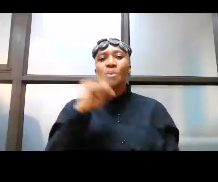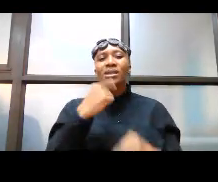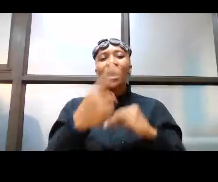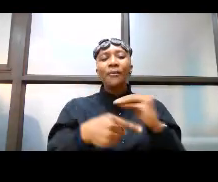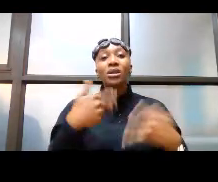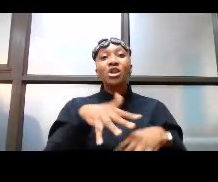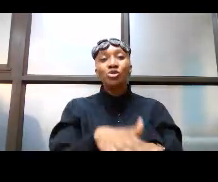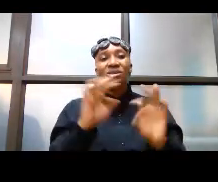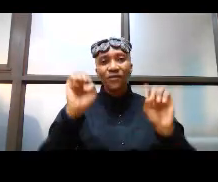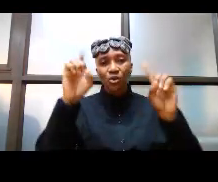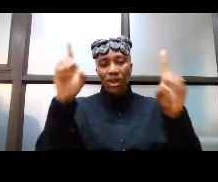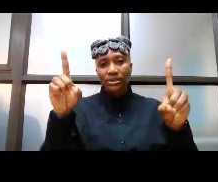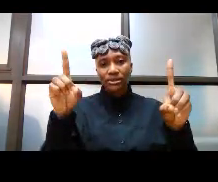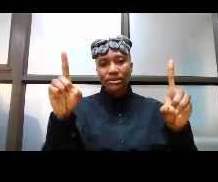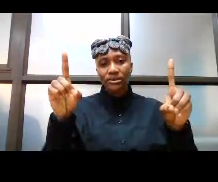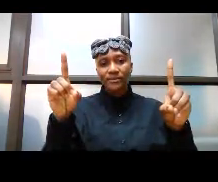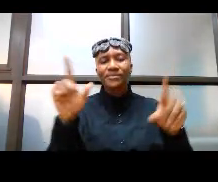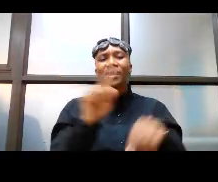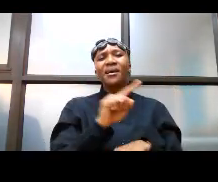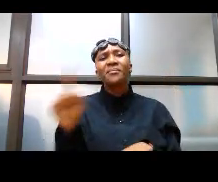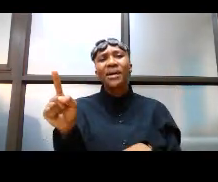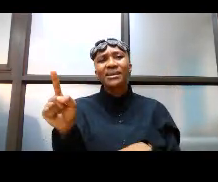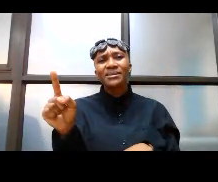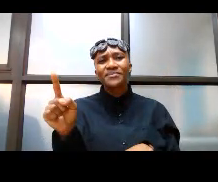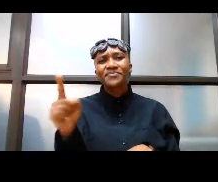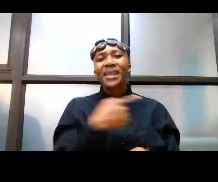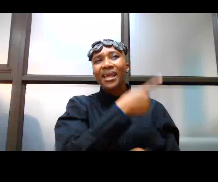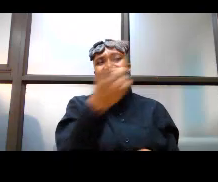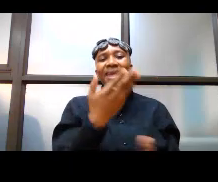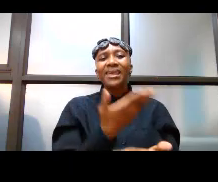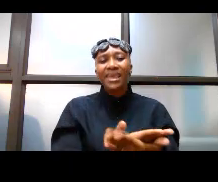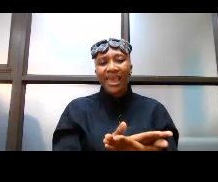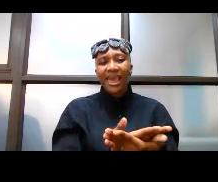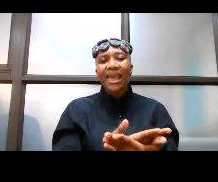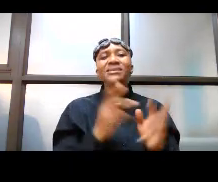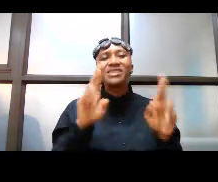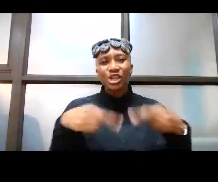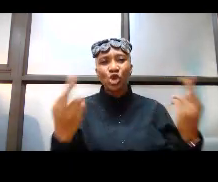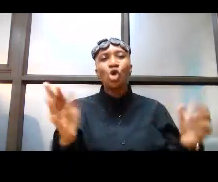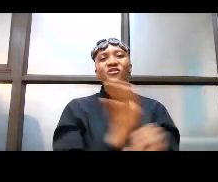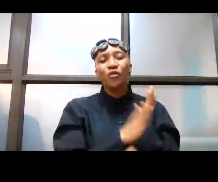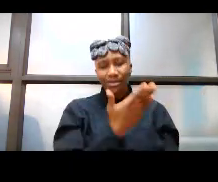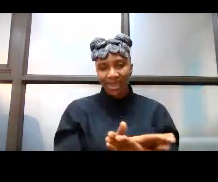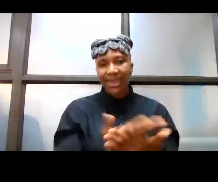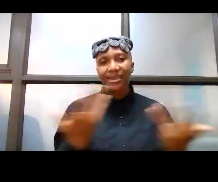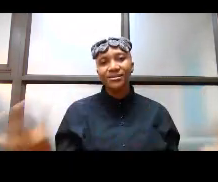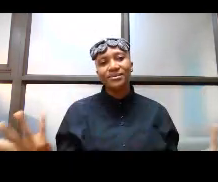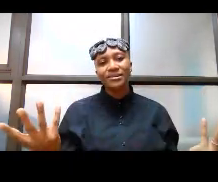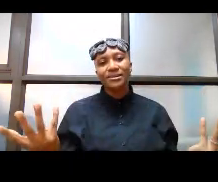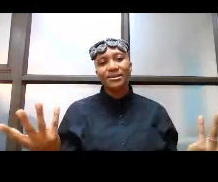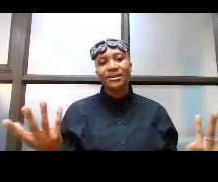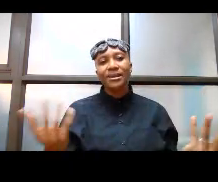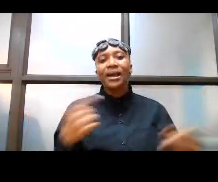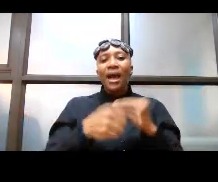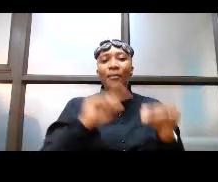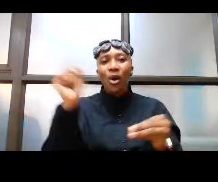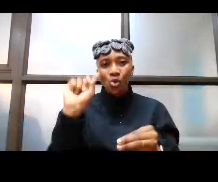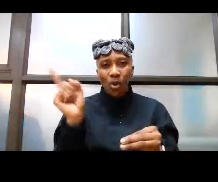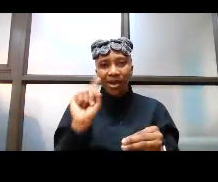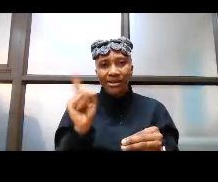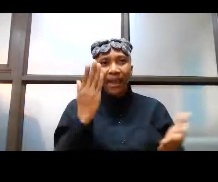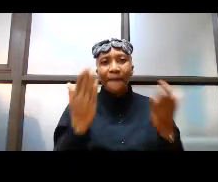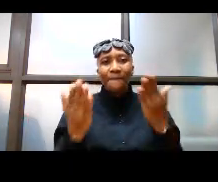is concerned, but they can be resourceful in as far as driving